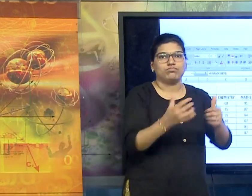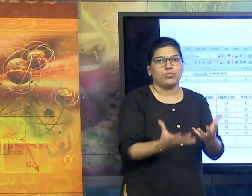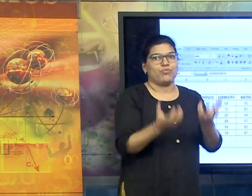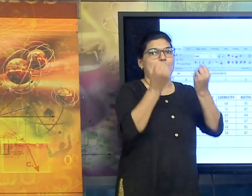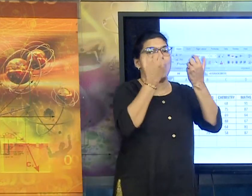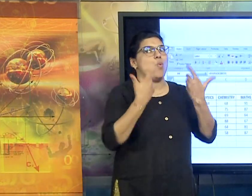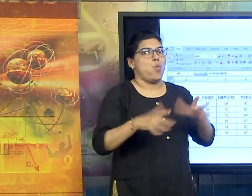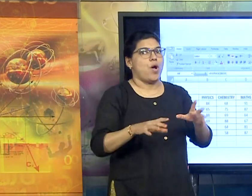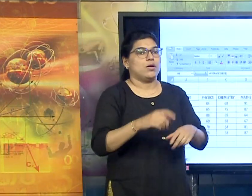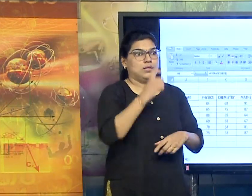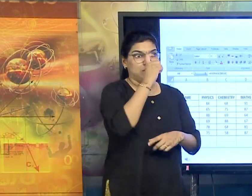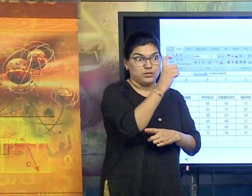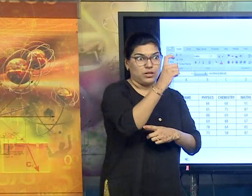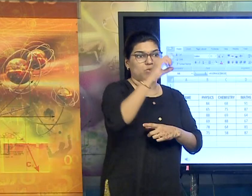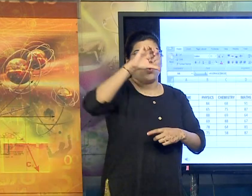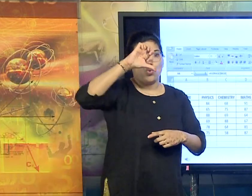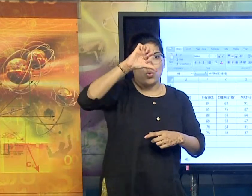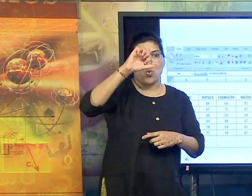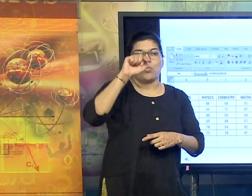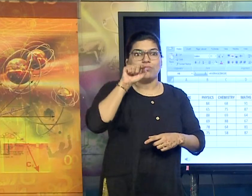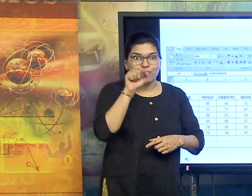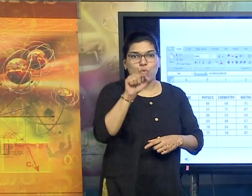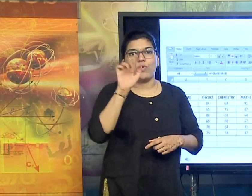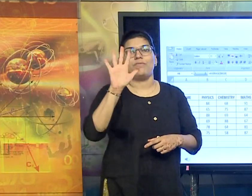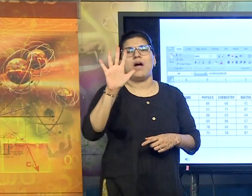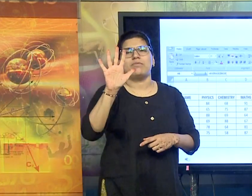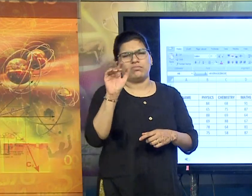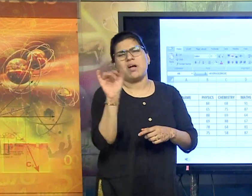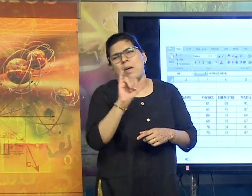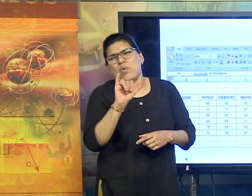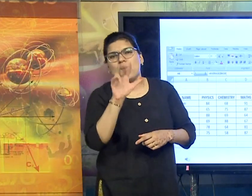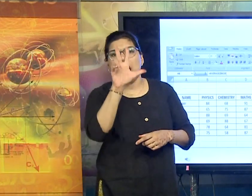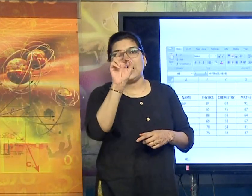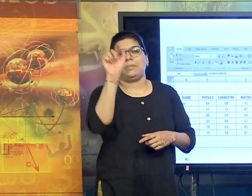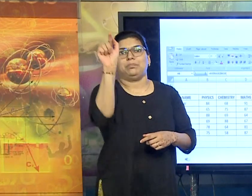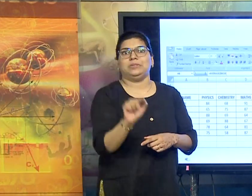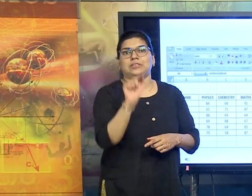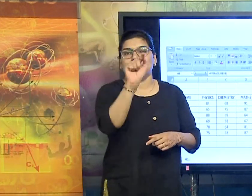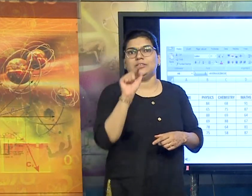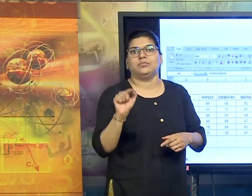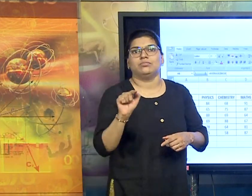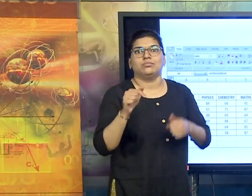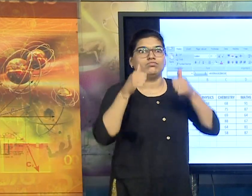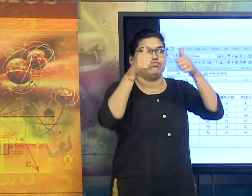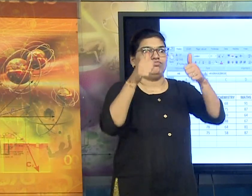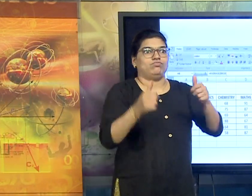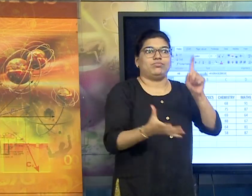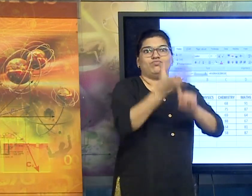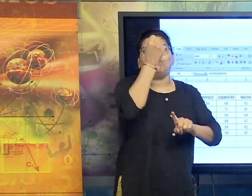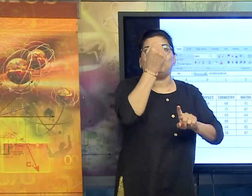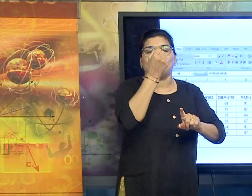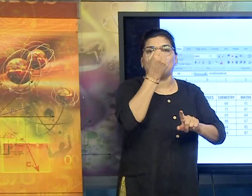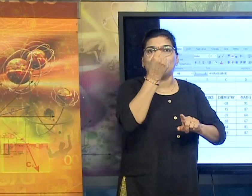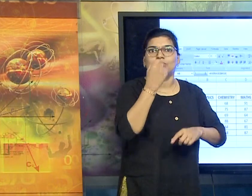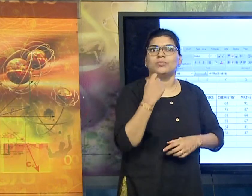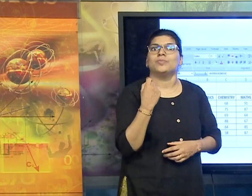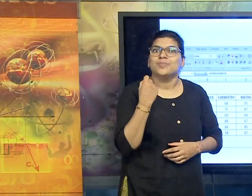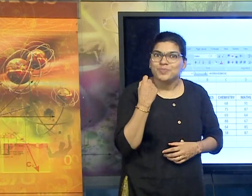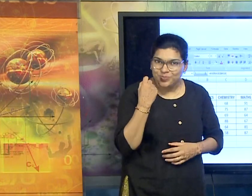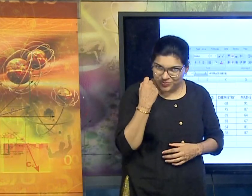mistake, and we can easily get our answer. So here our answer is